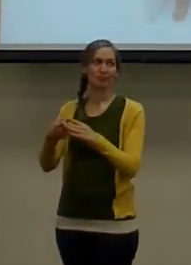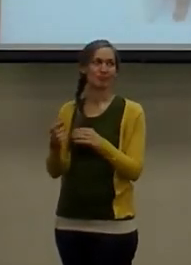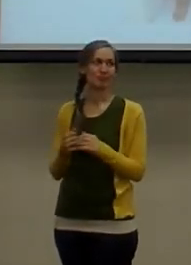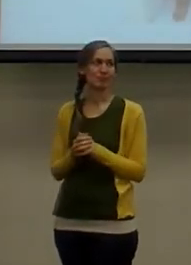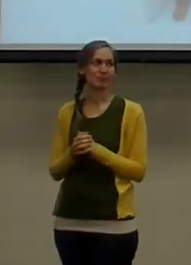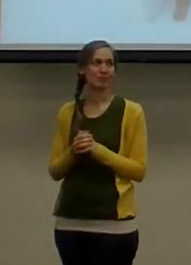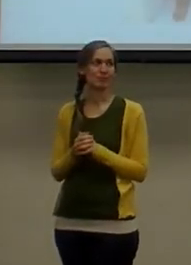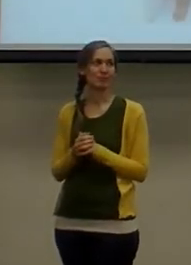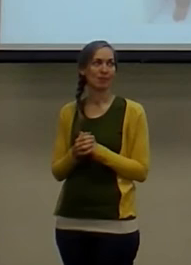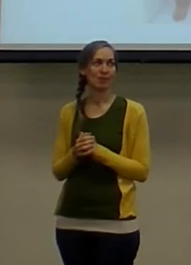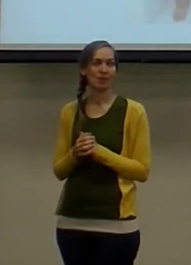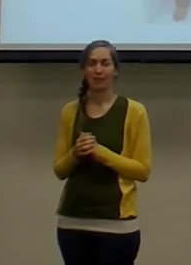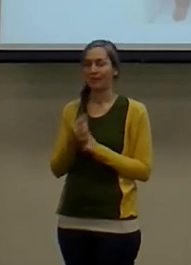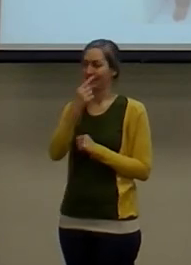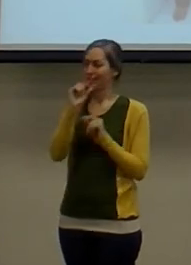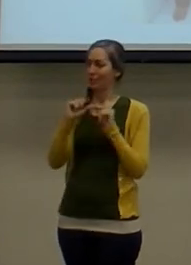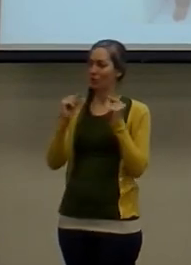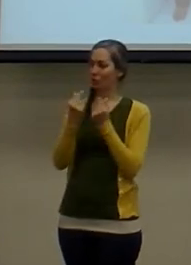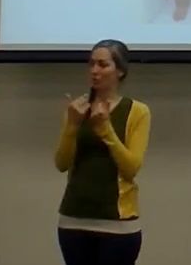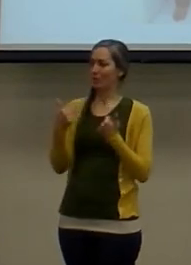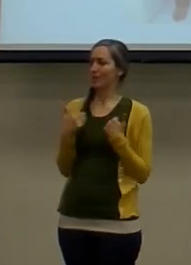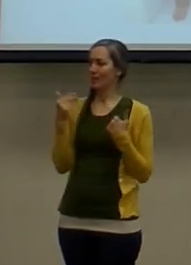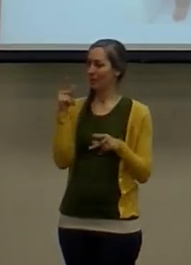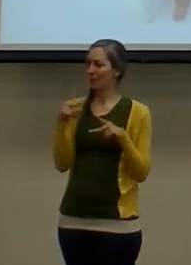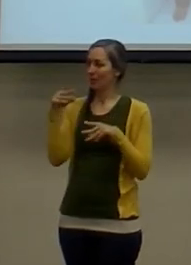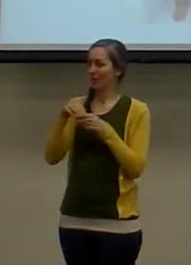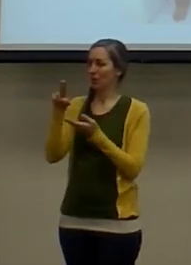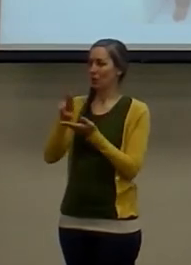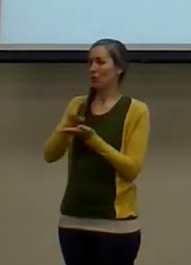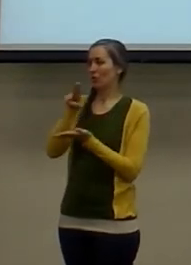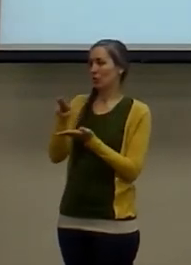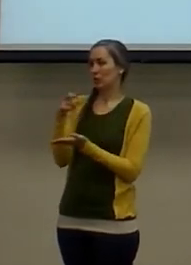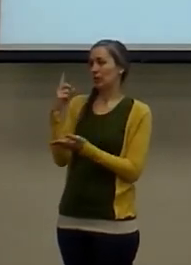A group of young people at the university.